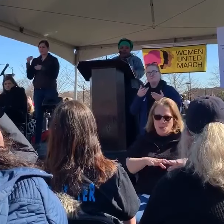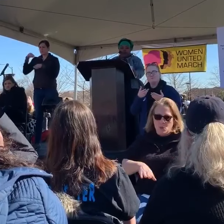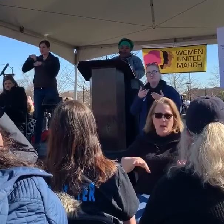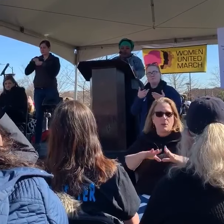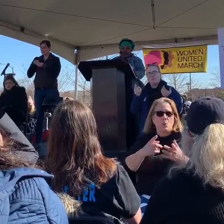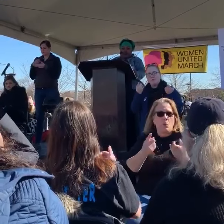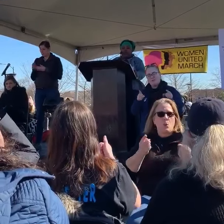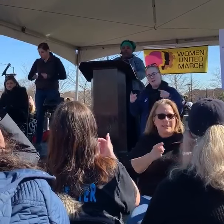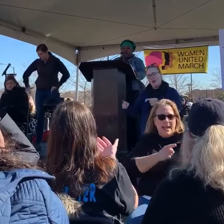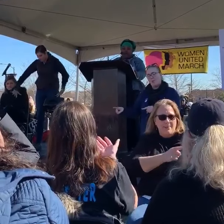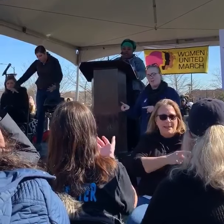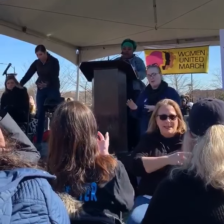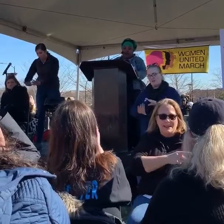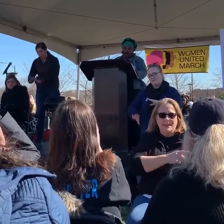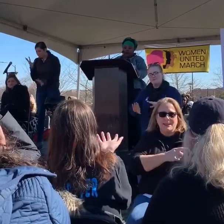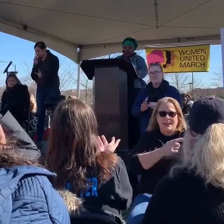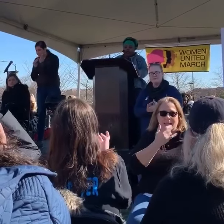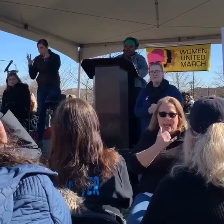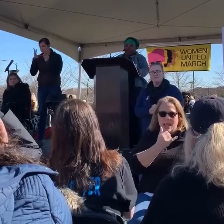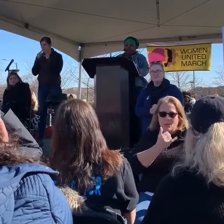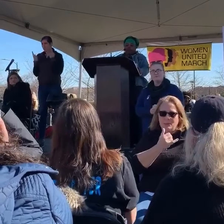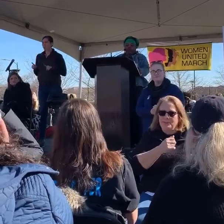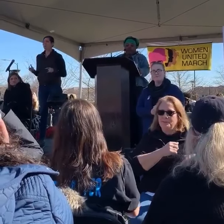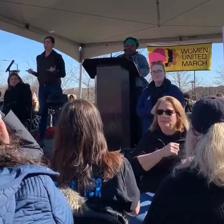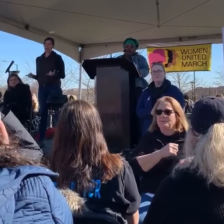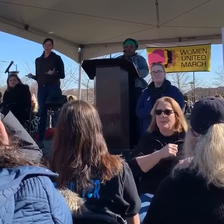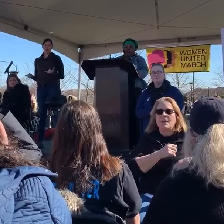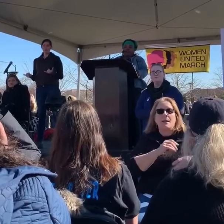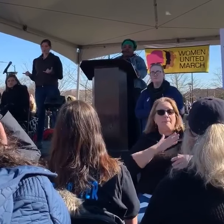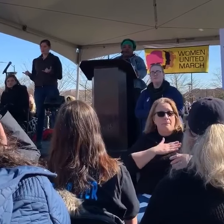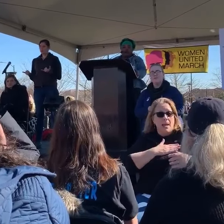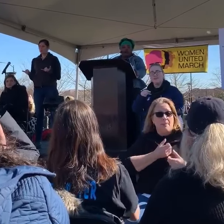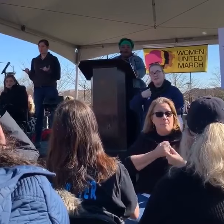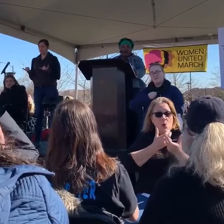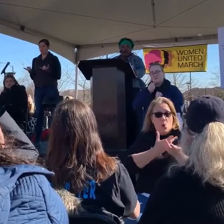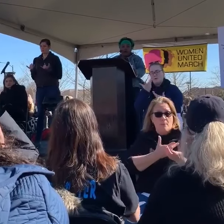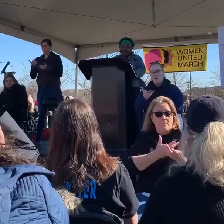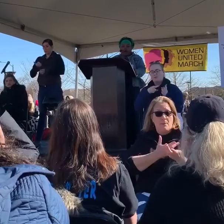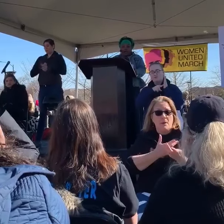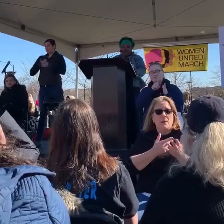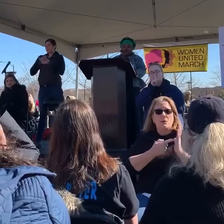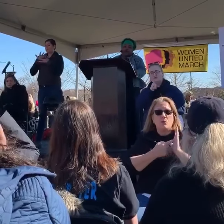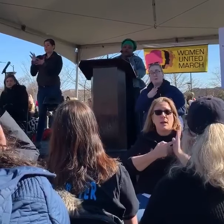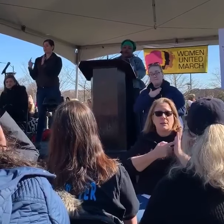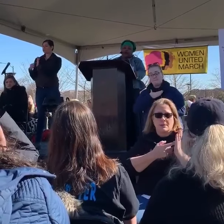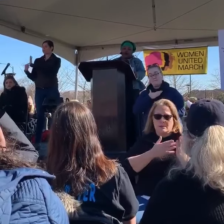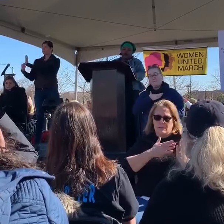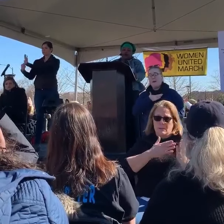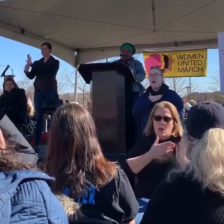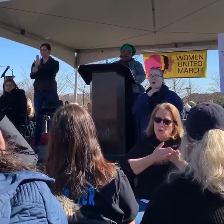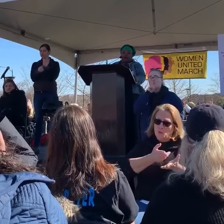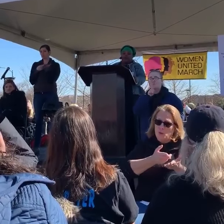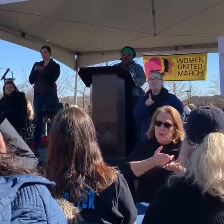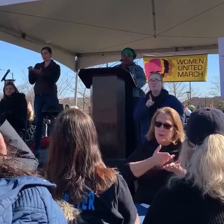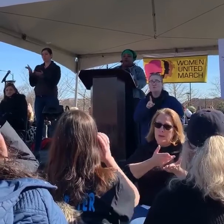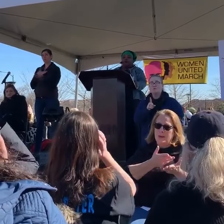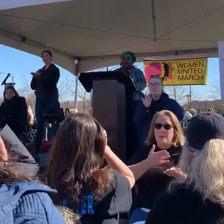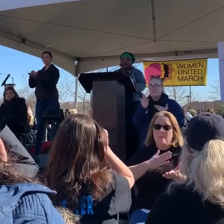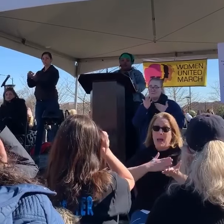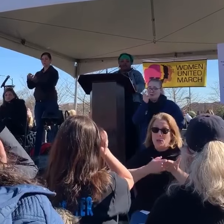and what is going on even now. This poem reflects a truth, my truth, that might